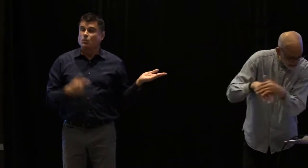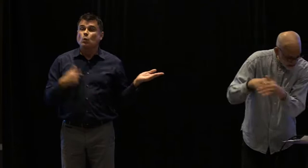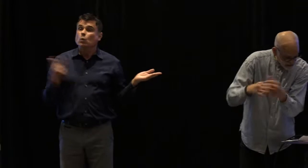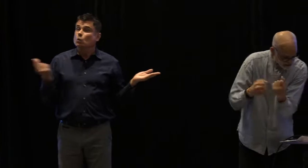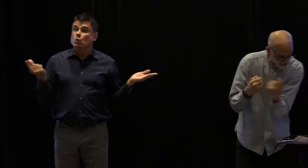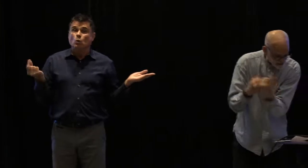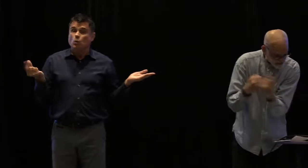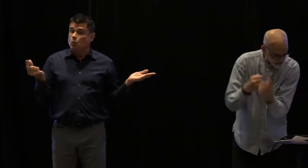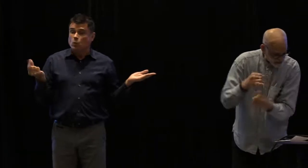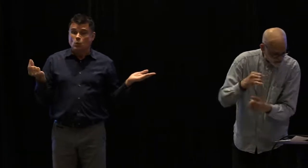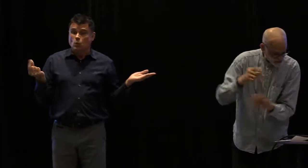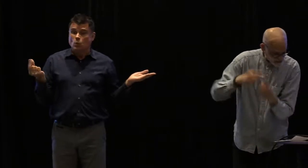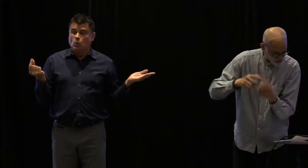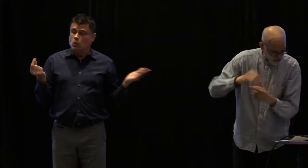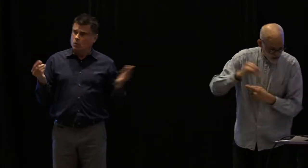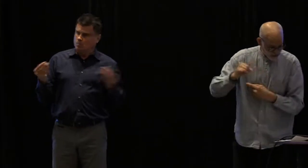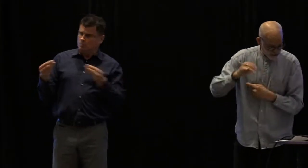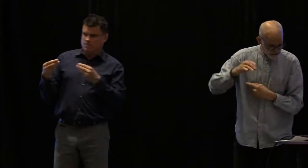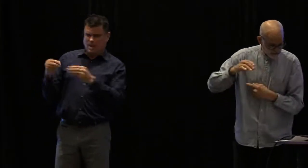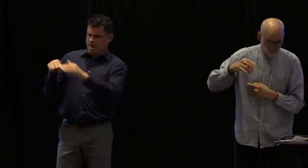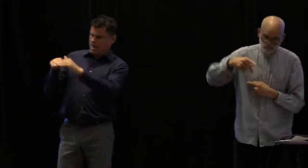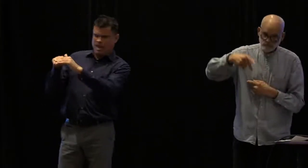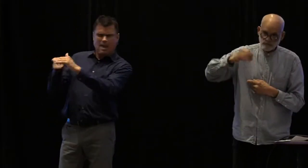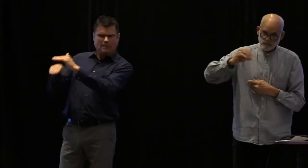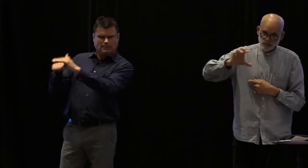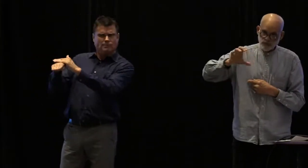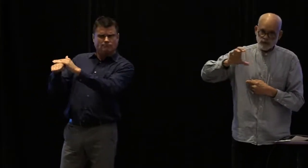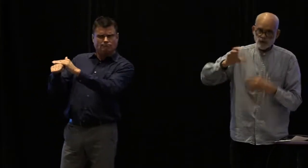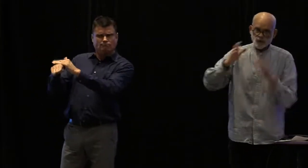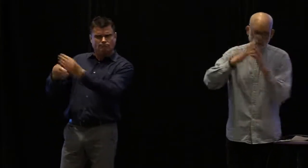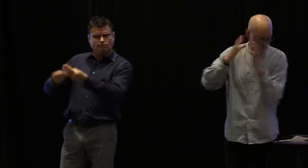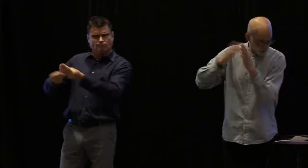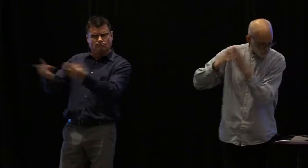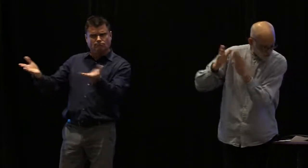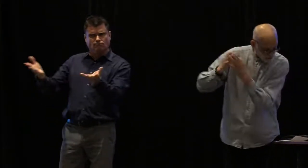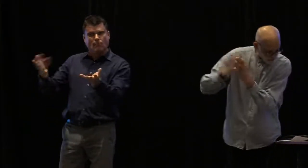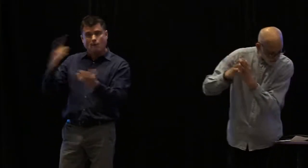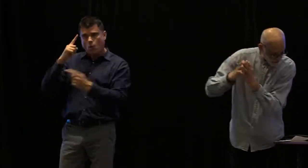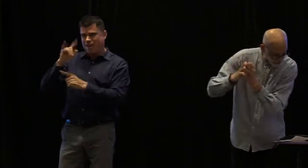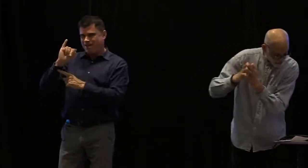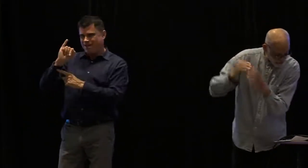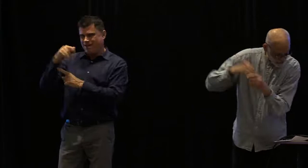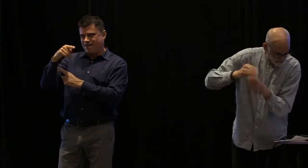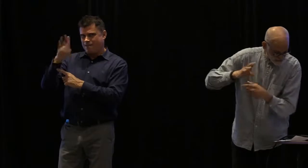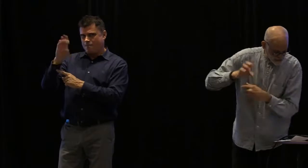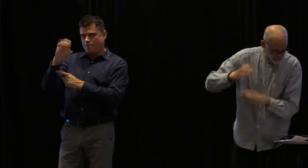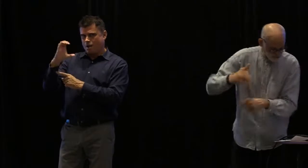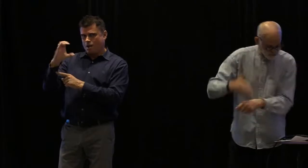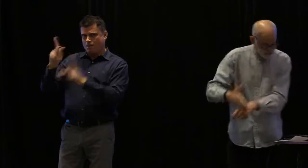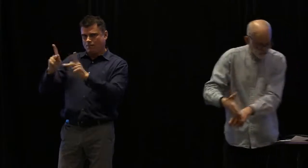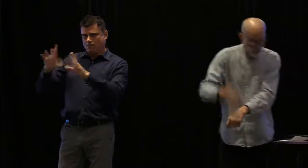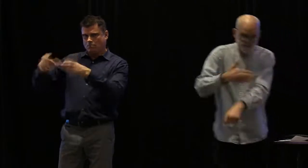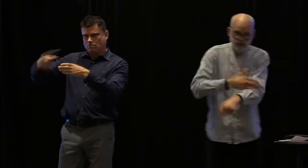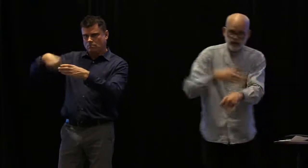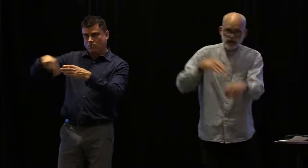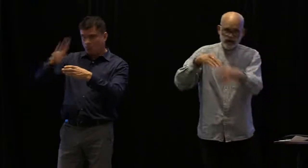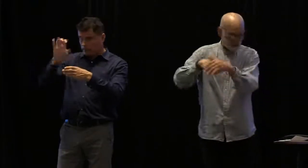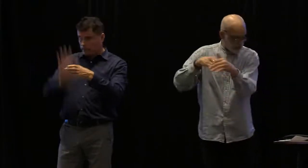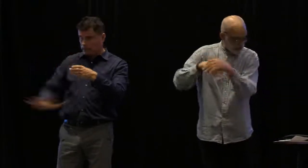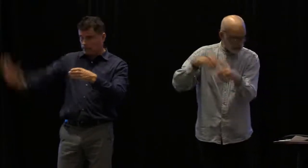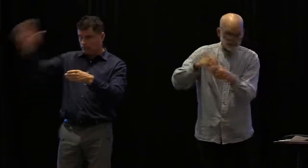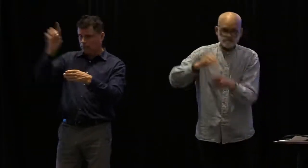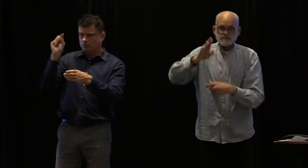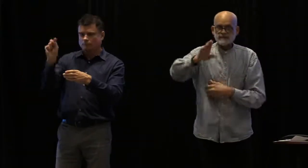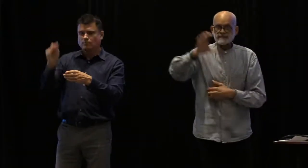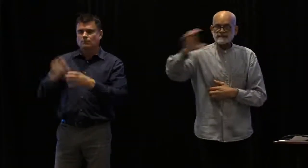Our committee provides accessibility support to IBPOC deaf community members across